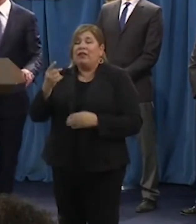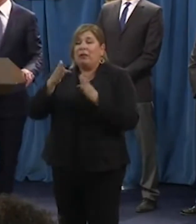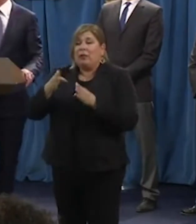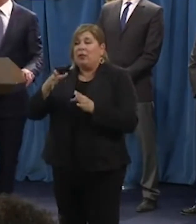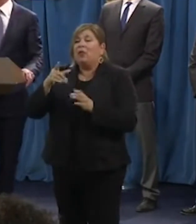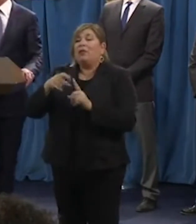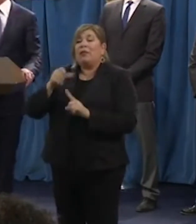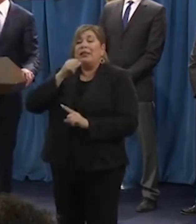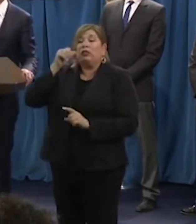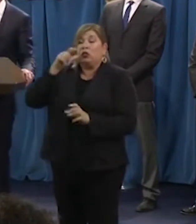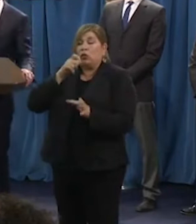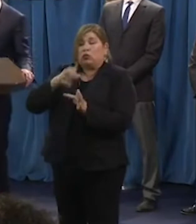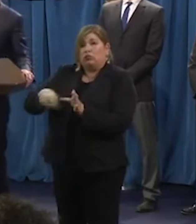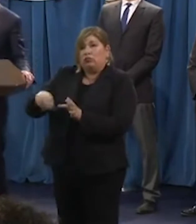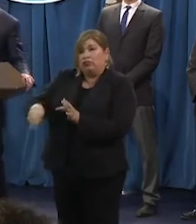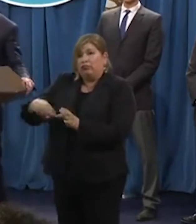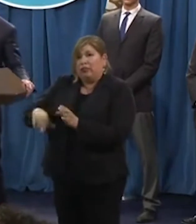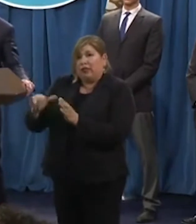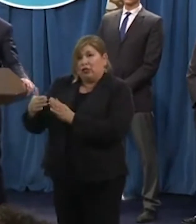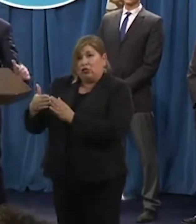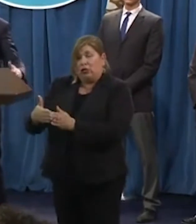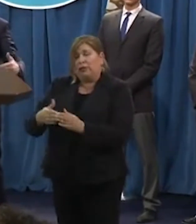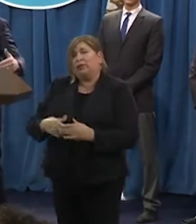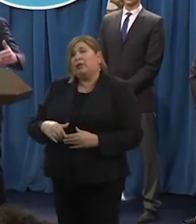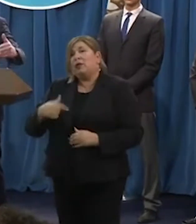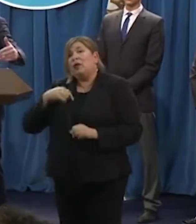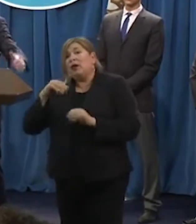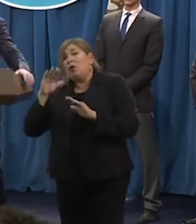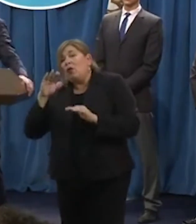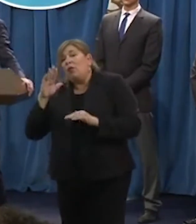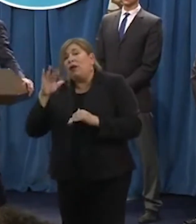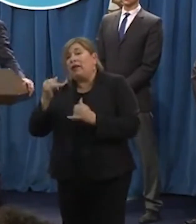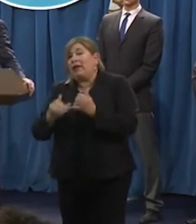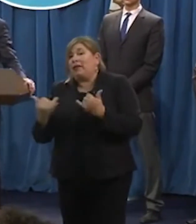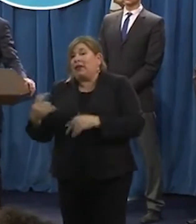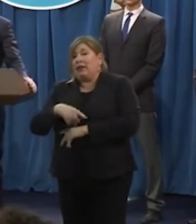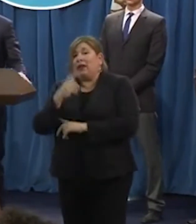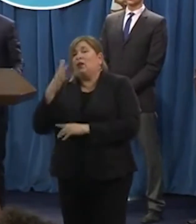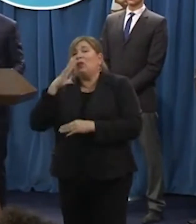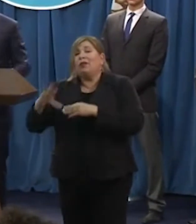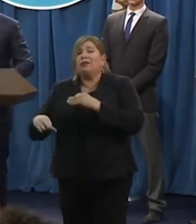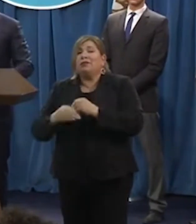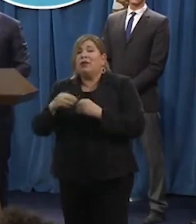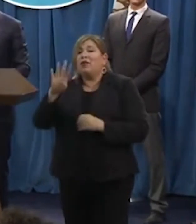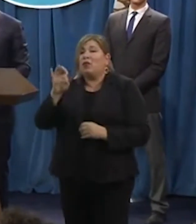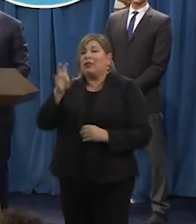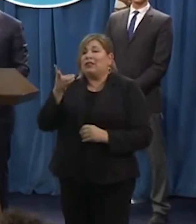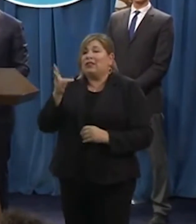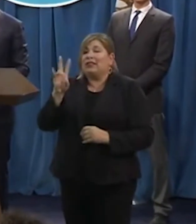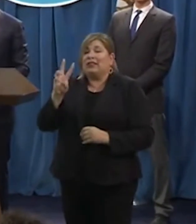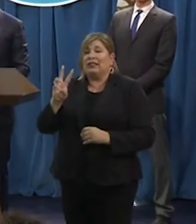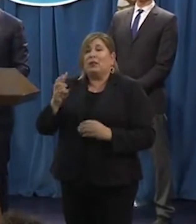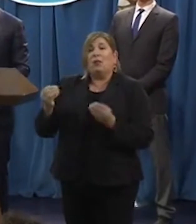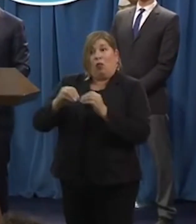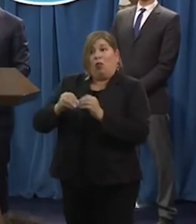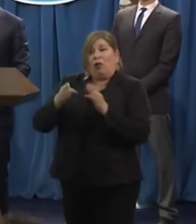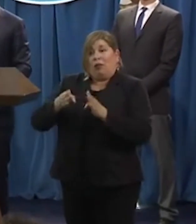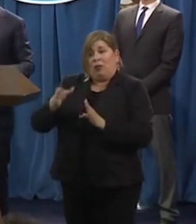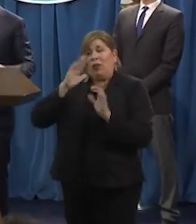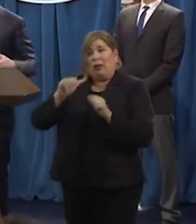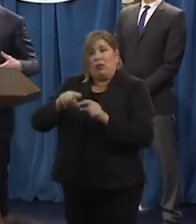yesterday. We hope by the end of the day an additional 476 individuals will get off the Grand